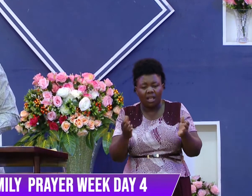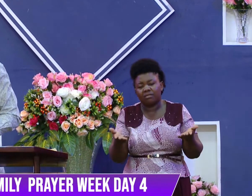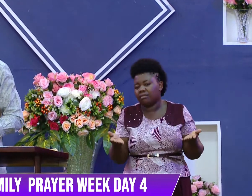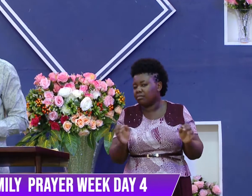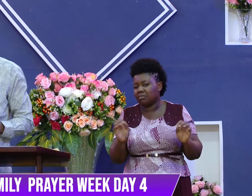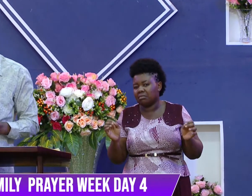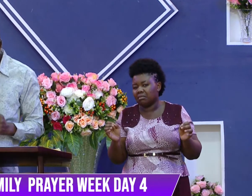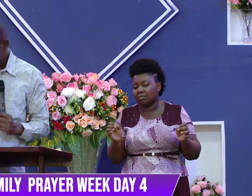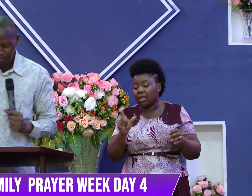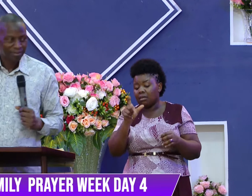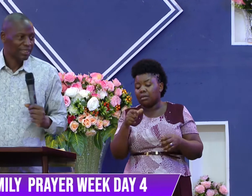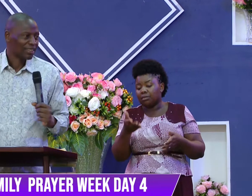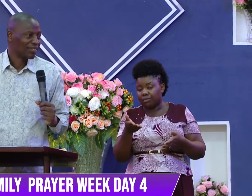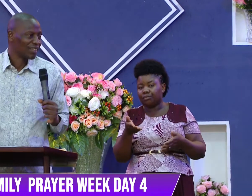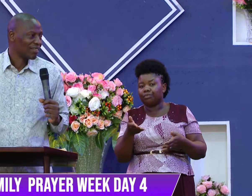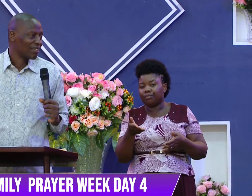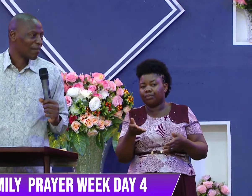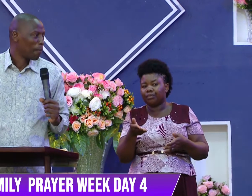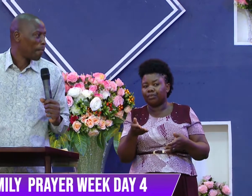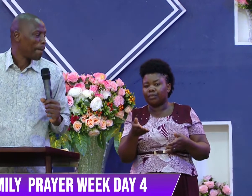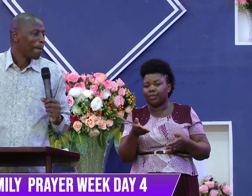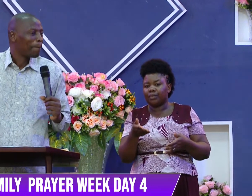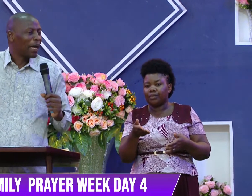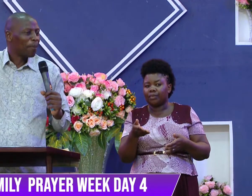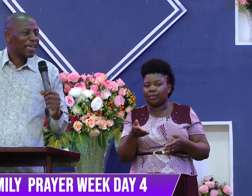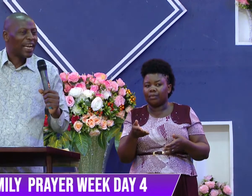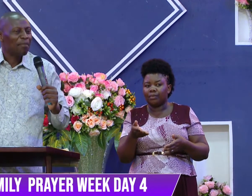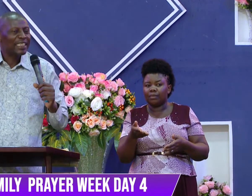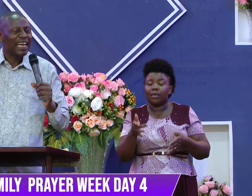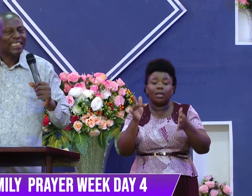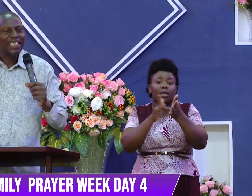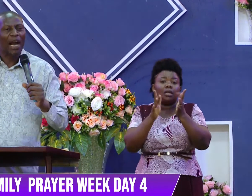a person who is patient and is not easily angered, that I've lost my temper, I've lost my temper.